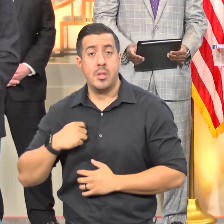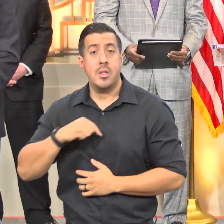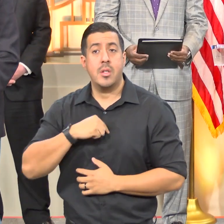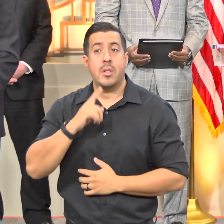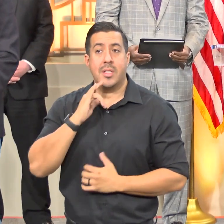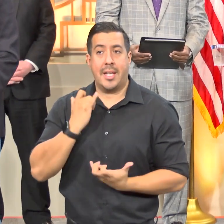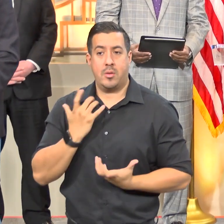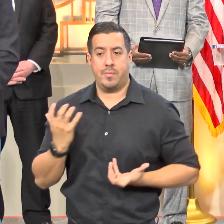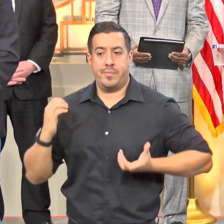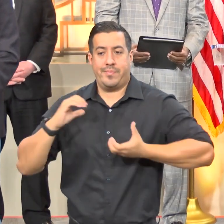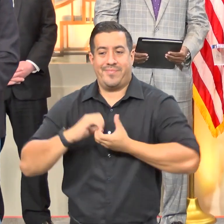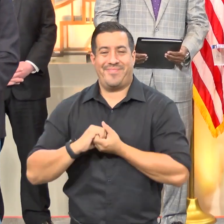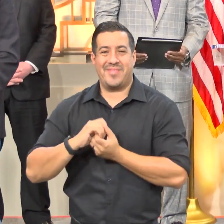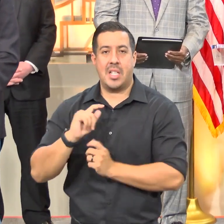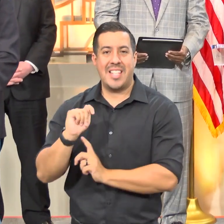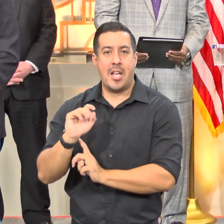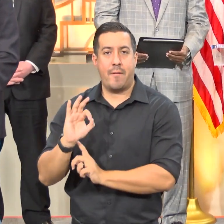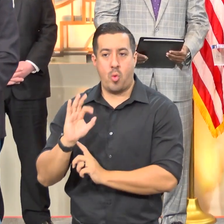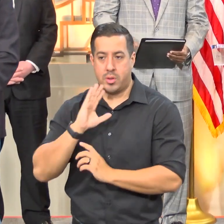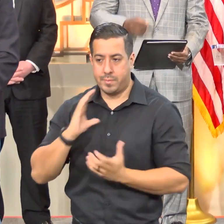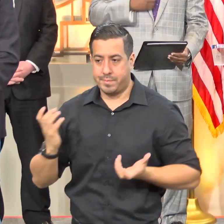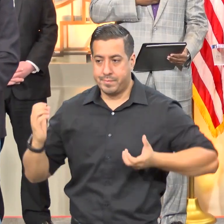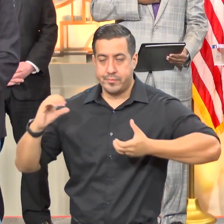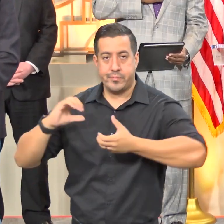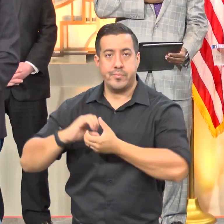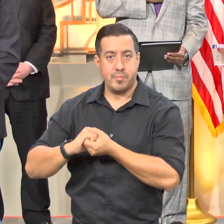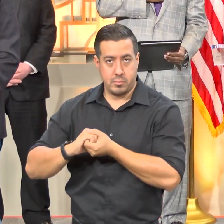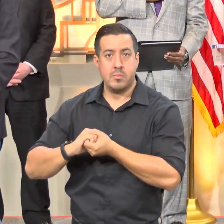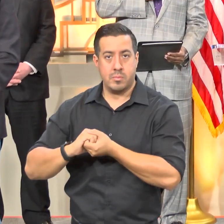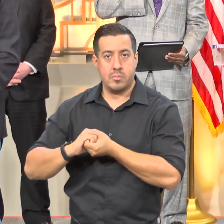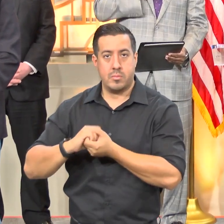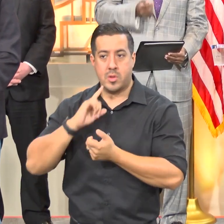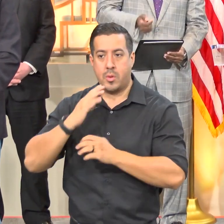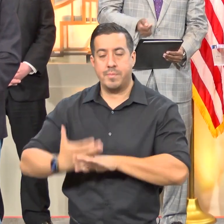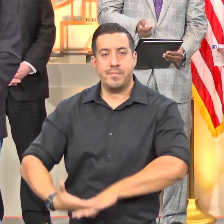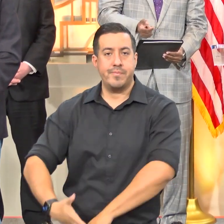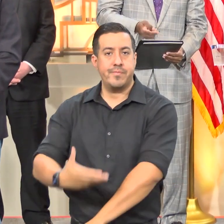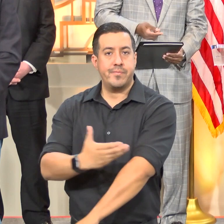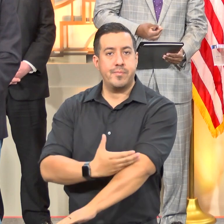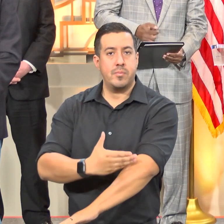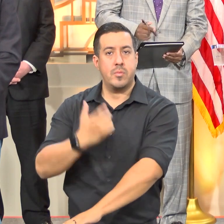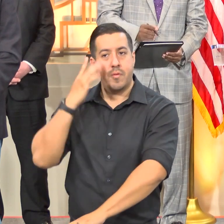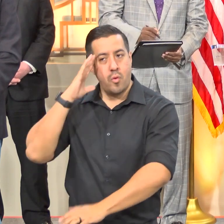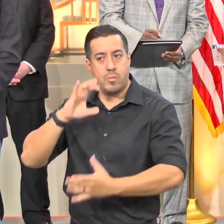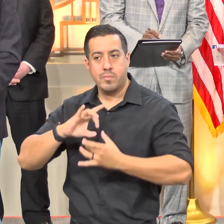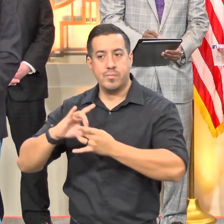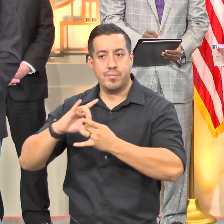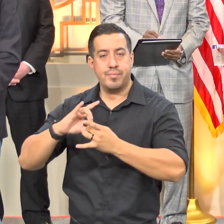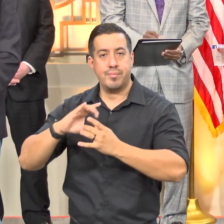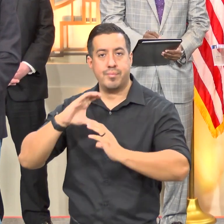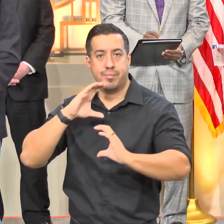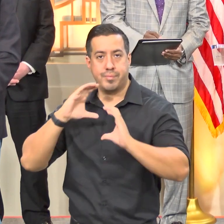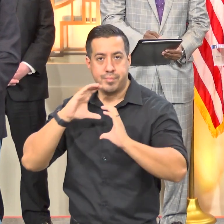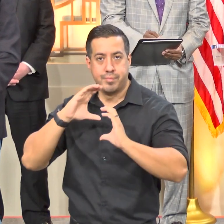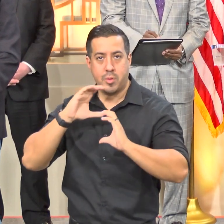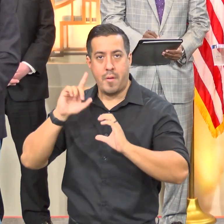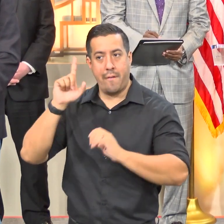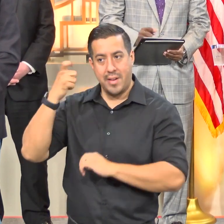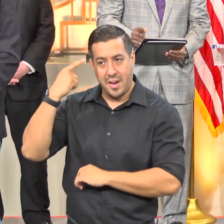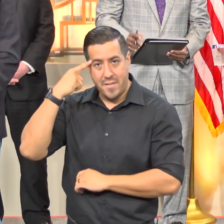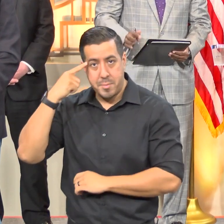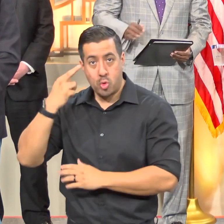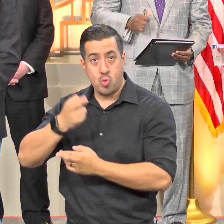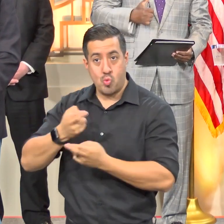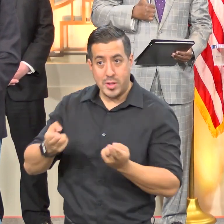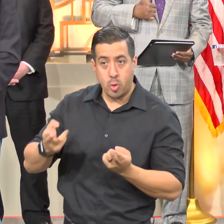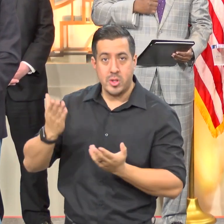this joint task force to enhance events that require collaboration and coordination of government resources